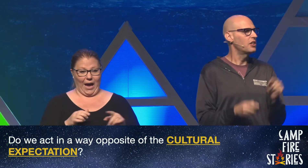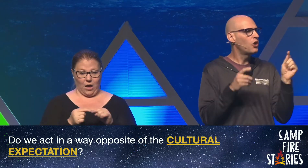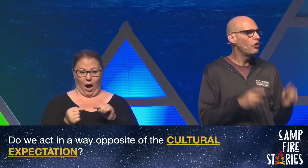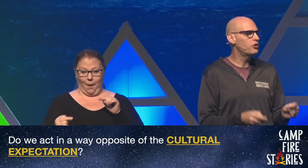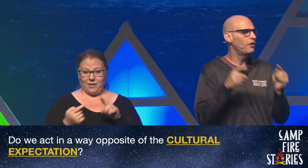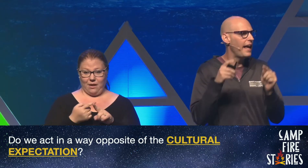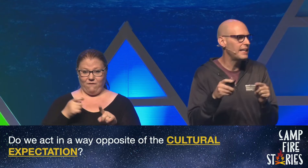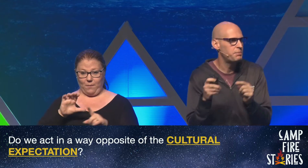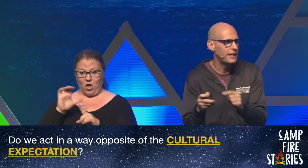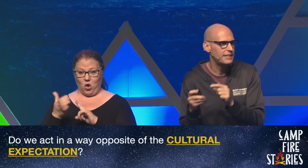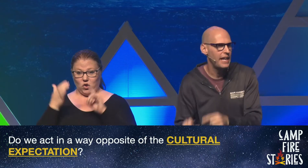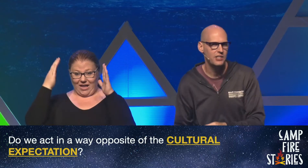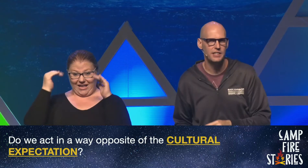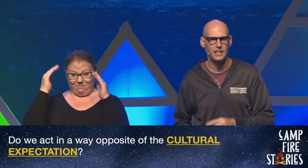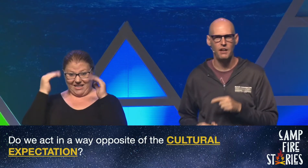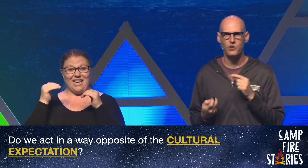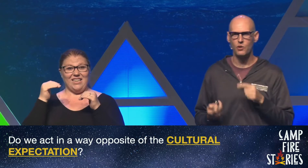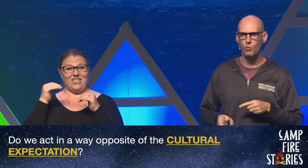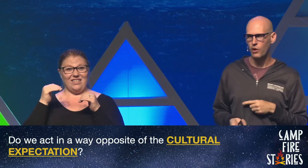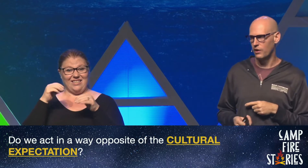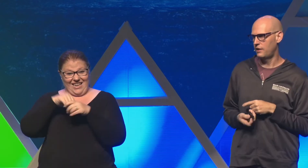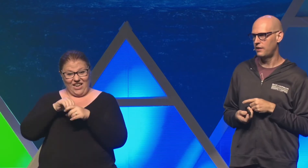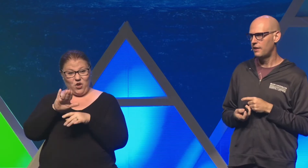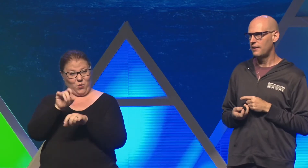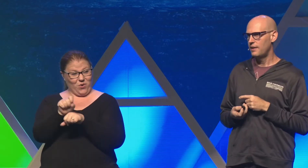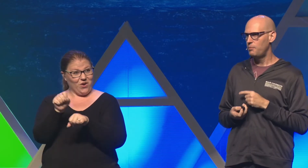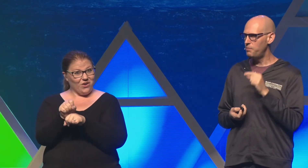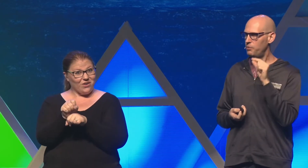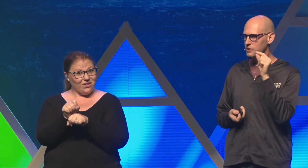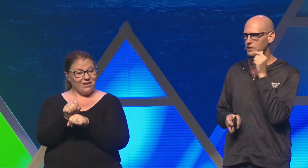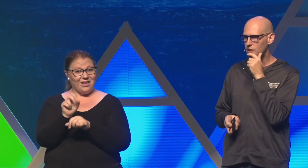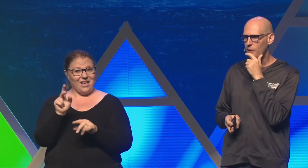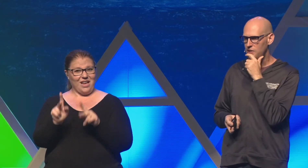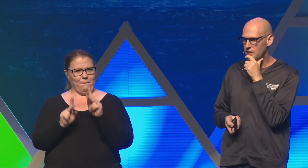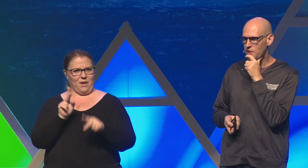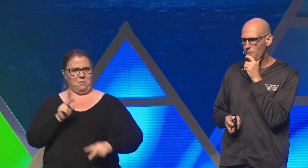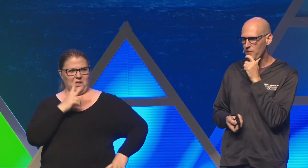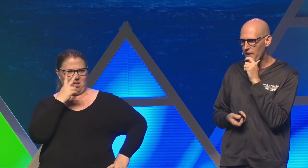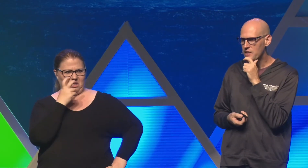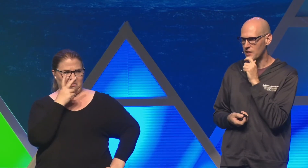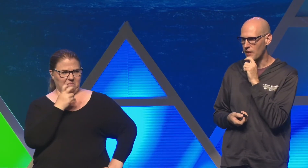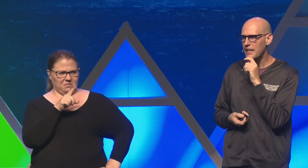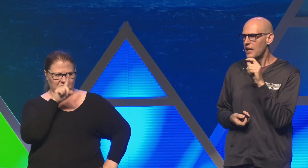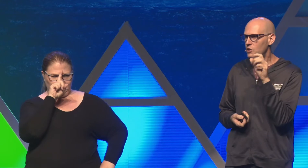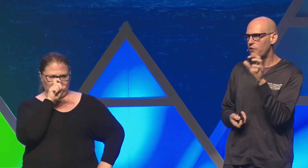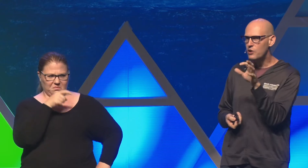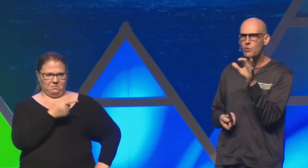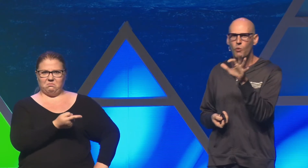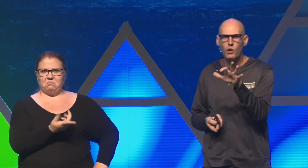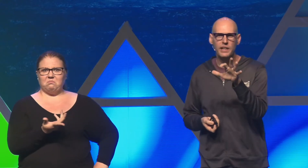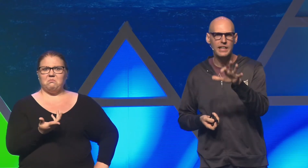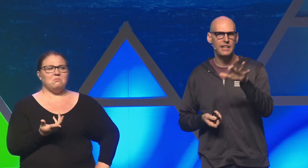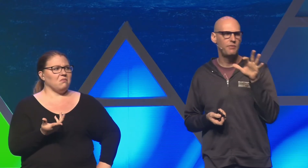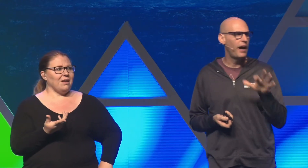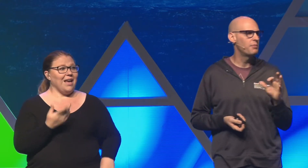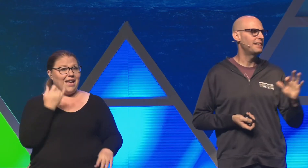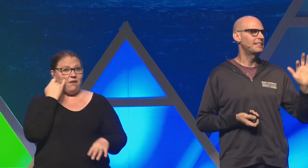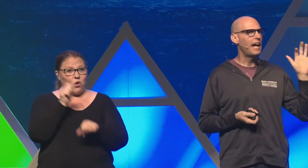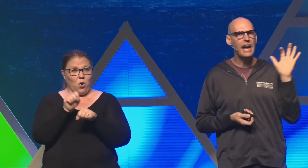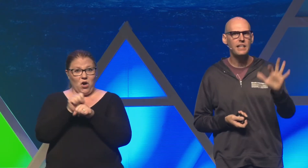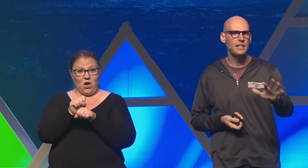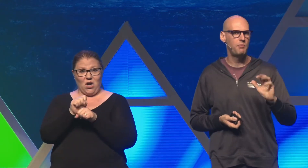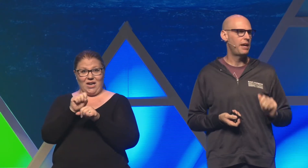to the cultural expectations of your work, people will start to question your motivations, right? So if you work in an